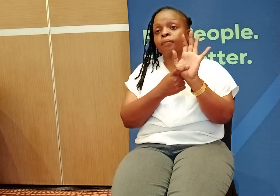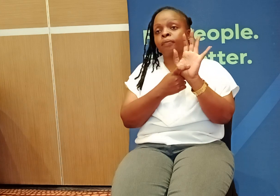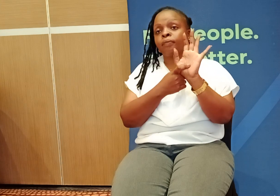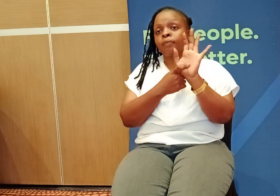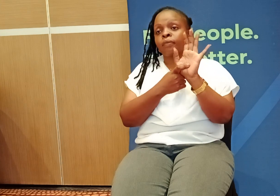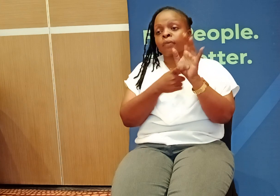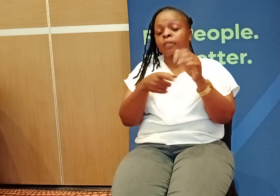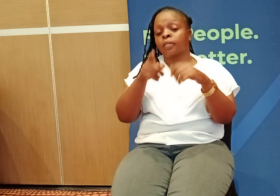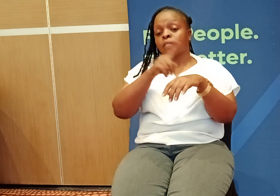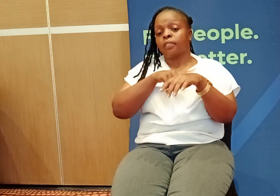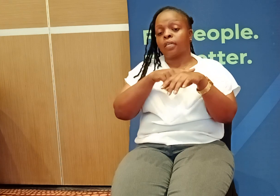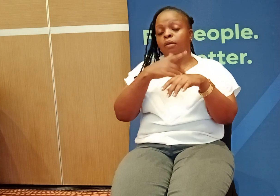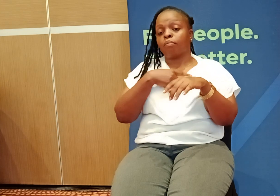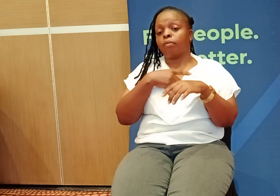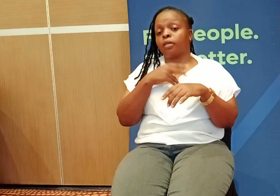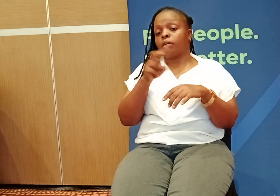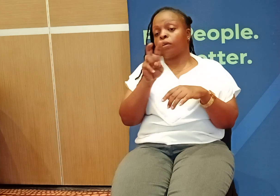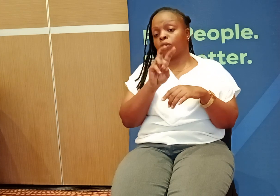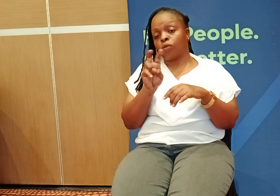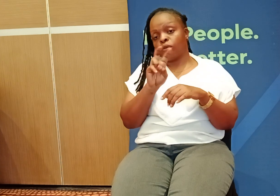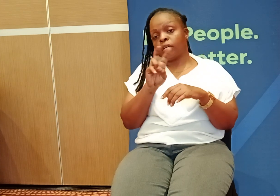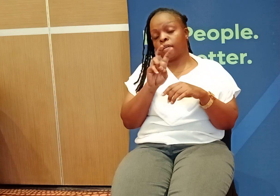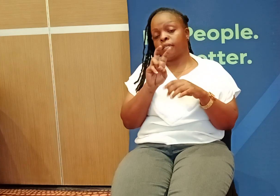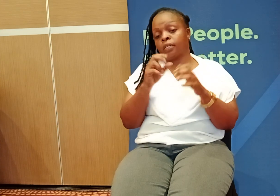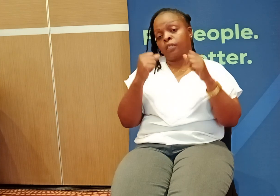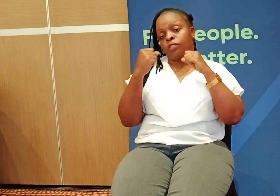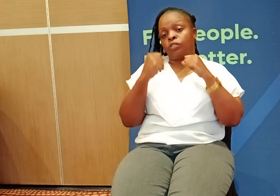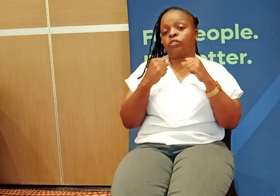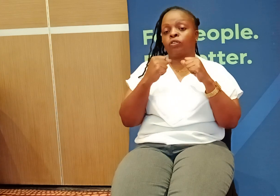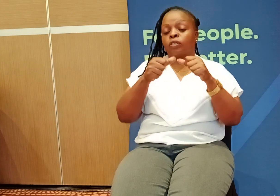When I look at the strong, sustainable